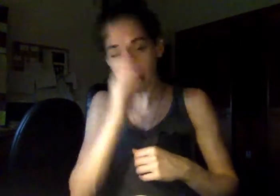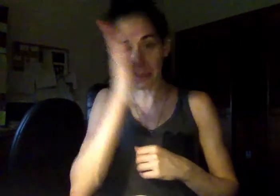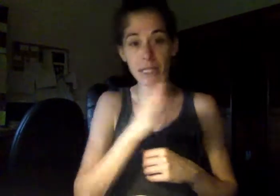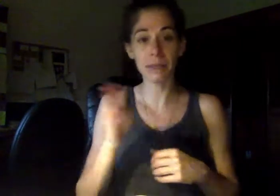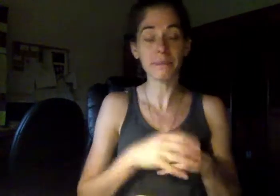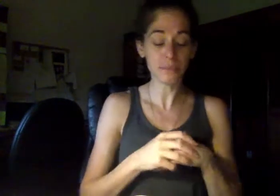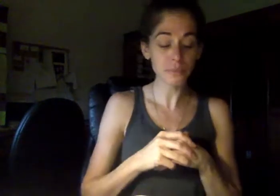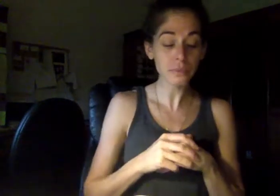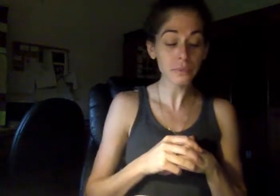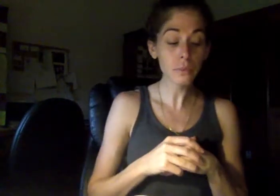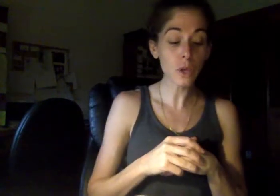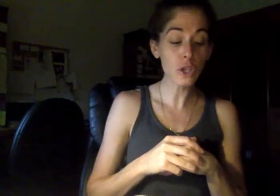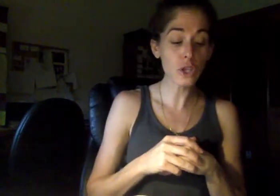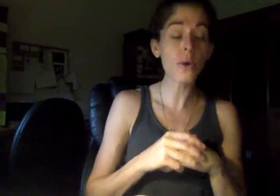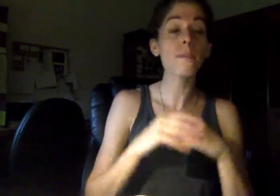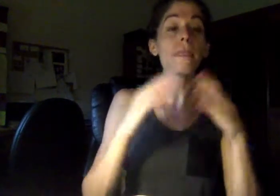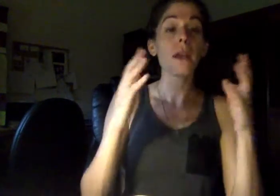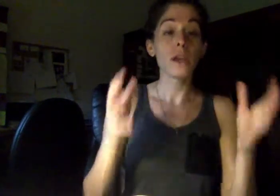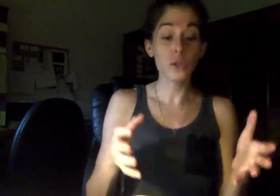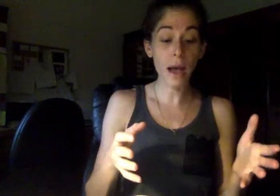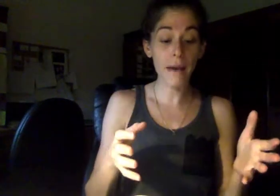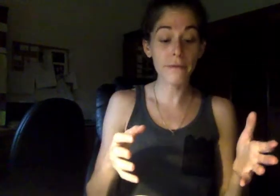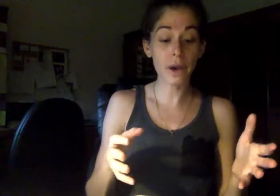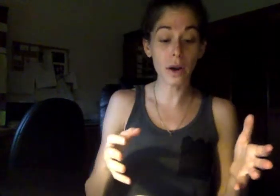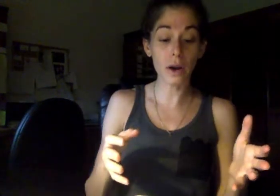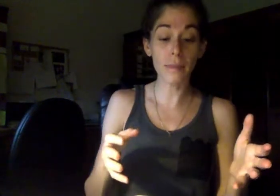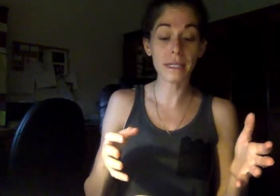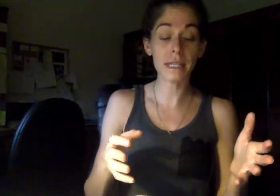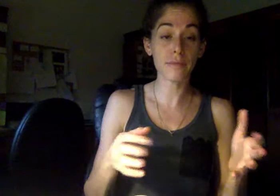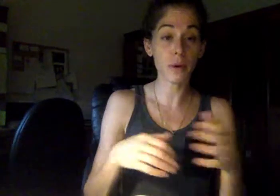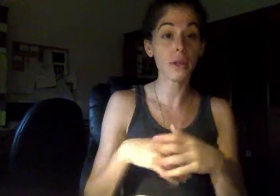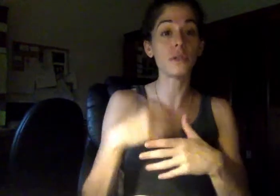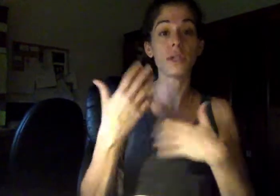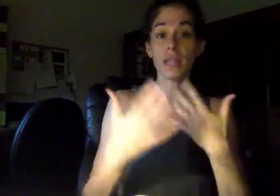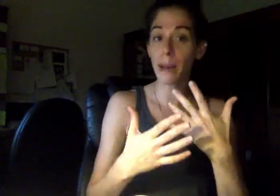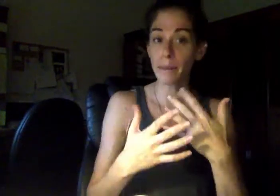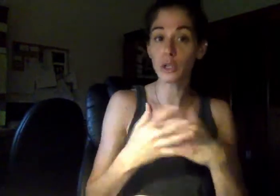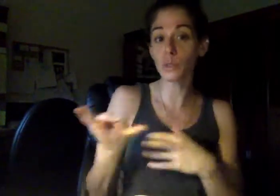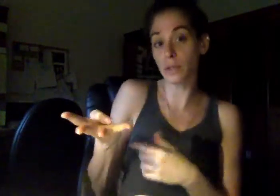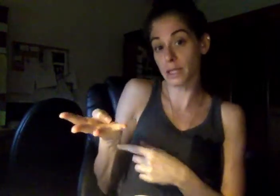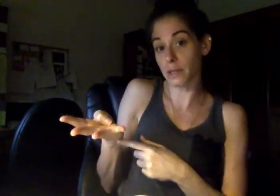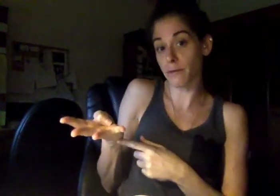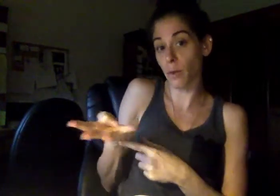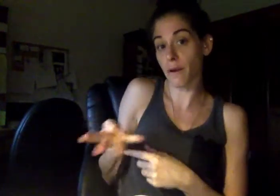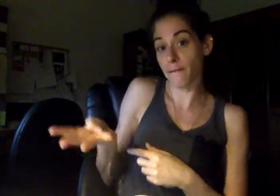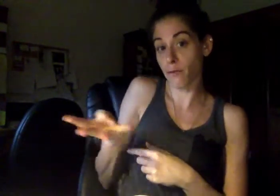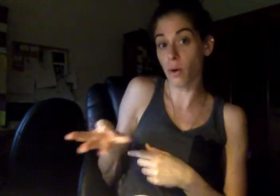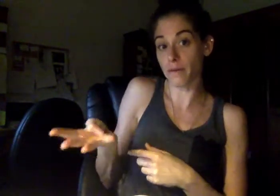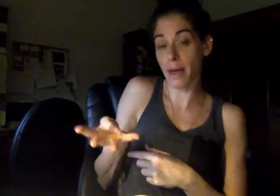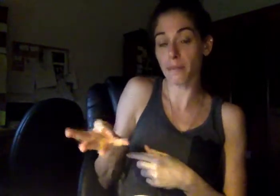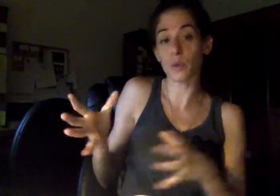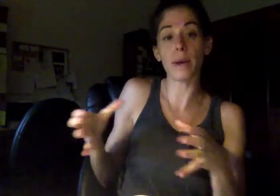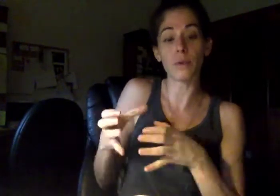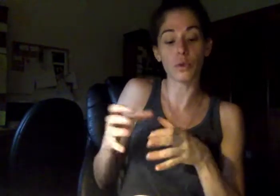Bless me. So you have our possessive pronouns using the numbers where it says the 4 of them. So I grouped